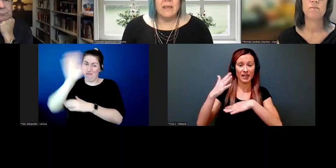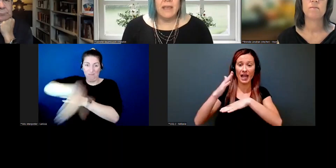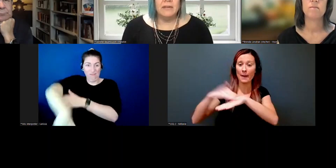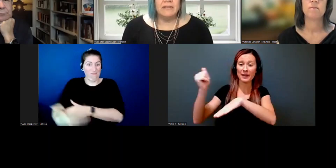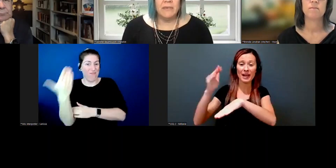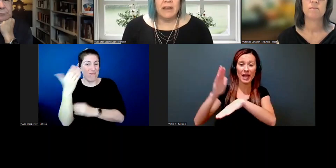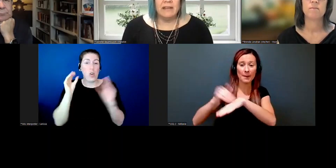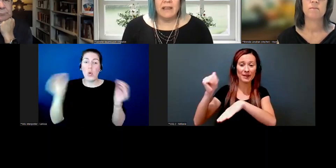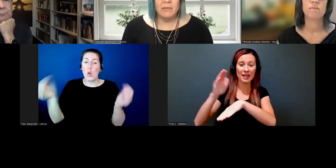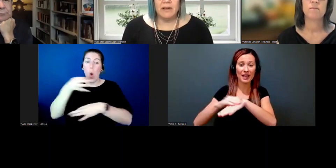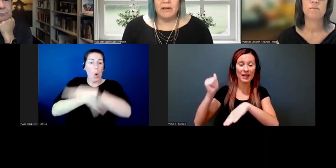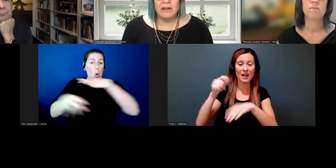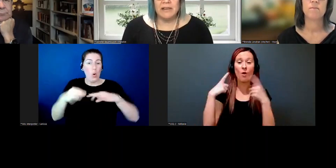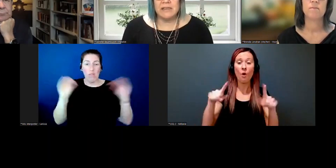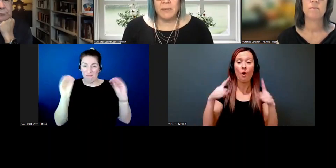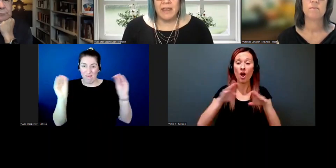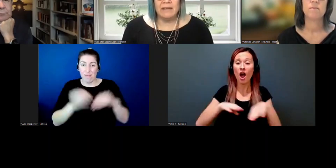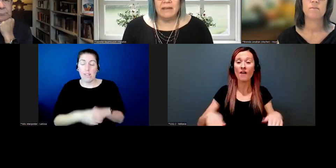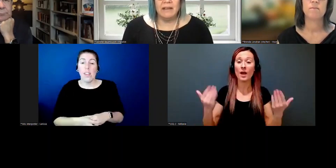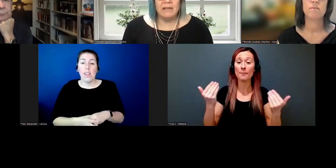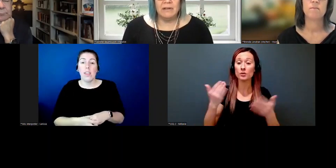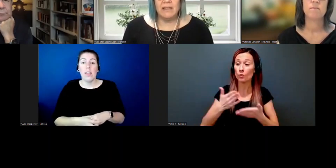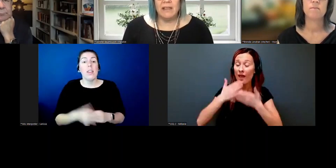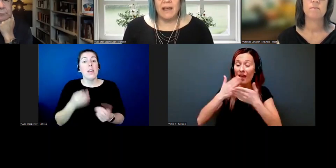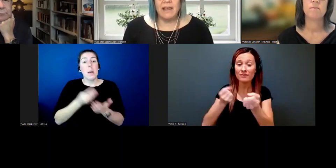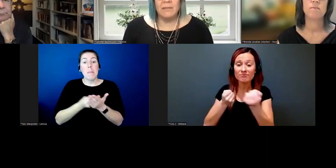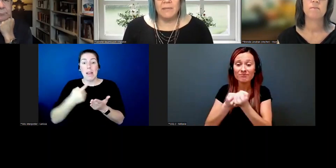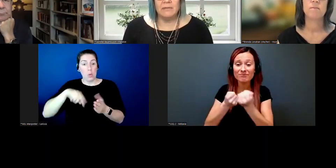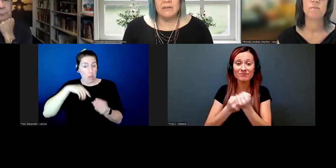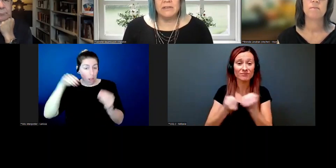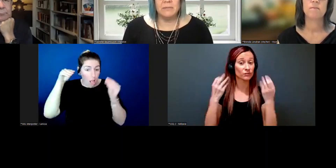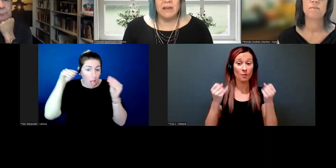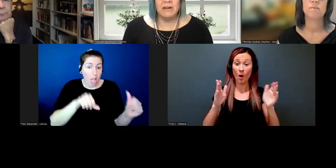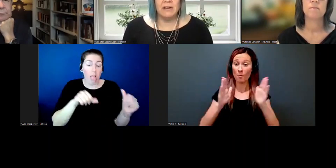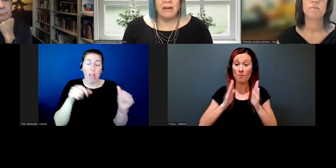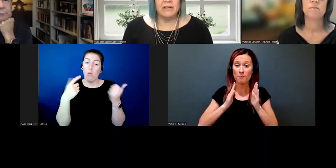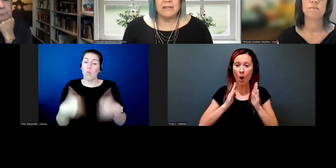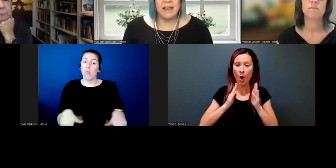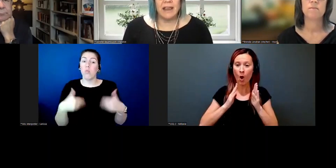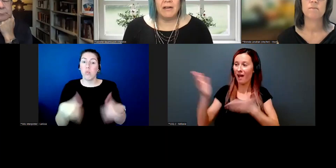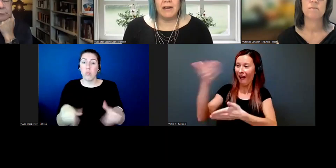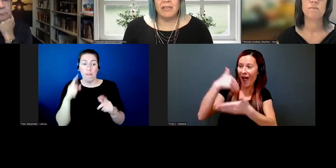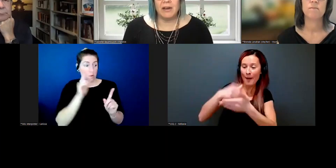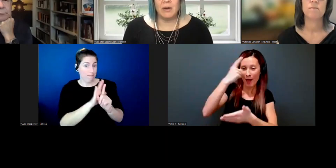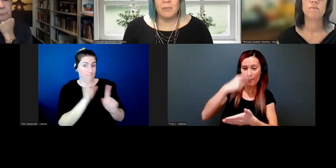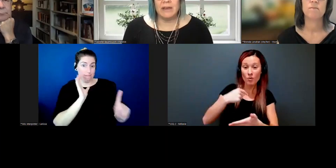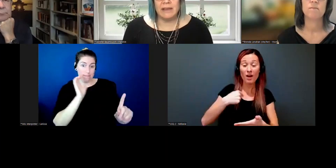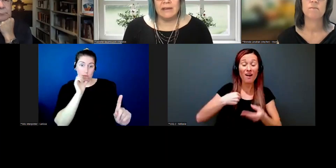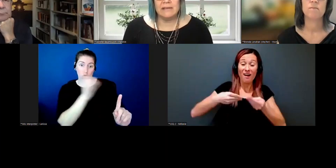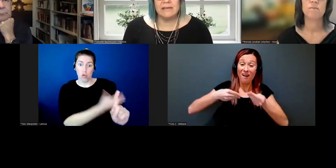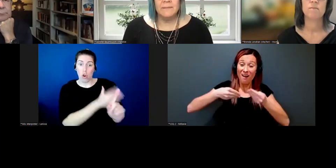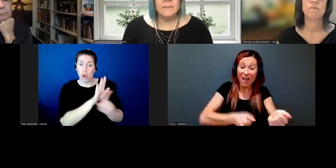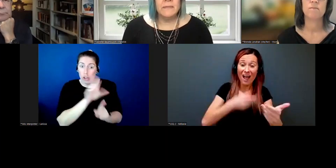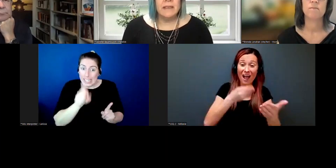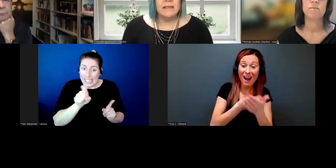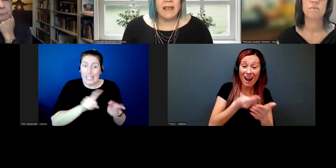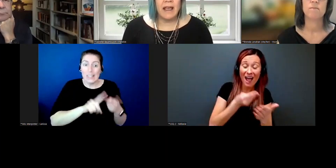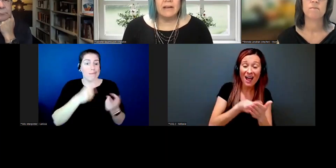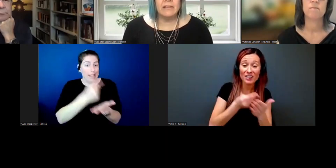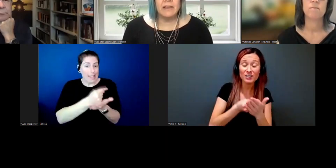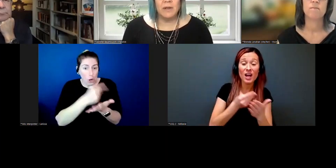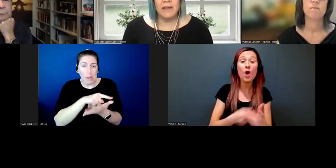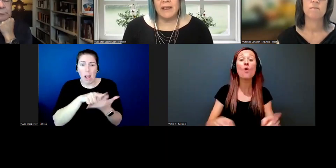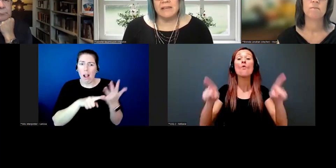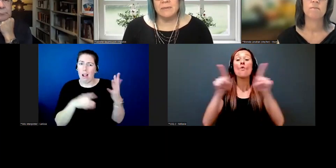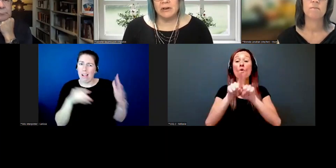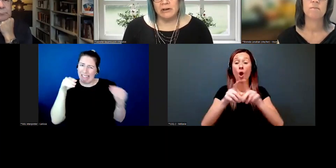The amount of money that we currently spend, including the high amounts to meet our daughter's care and therapy needs, is higher